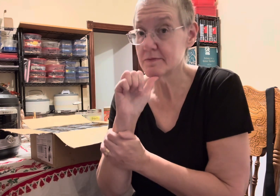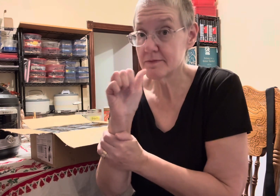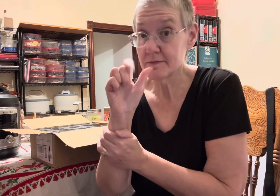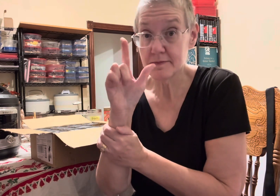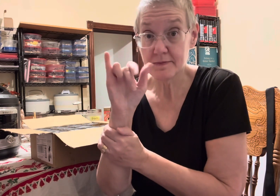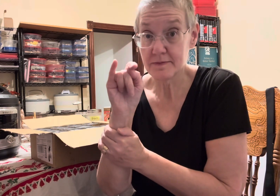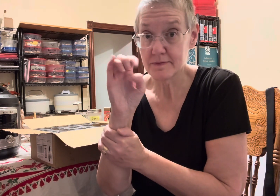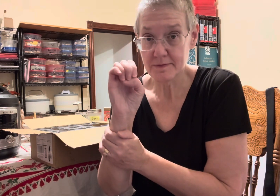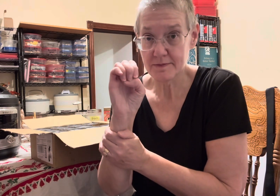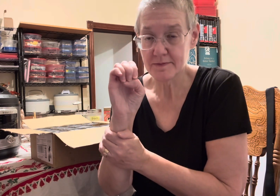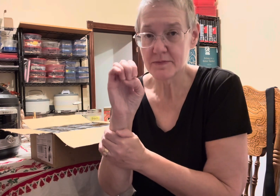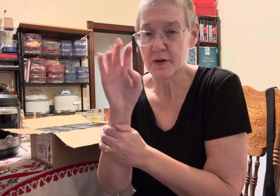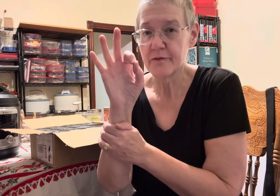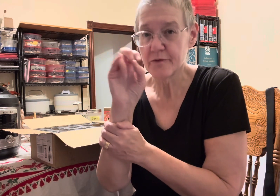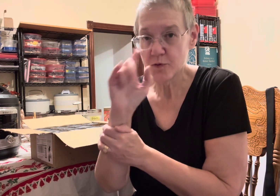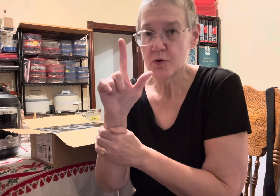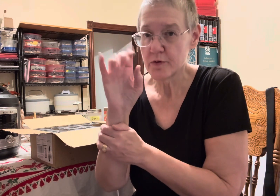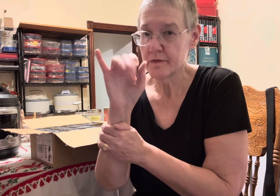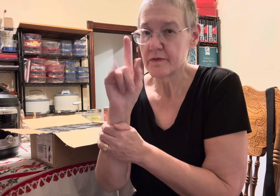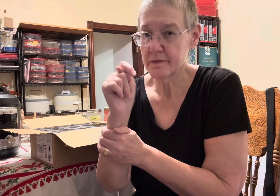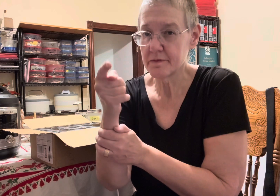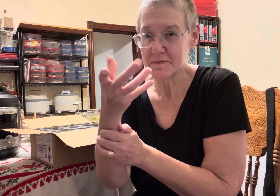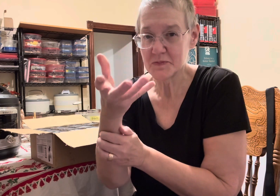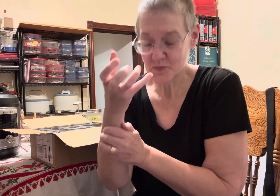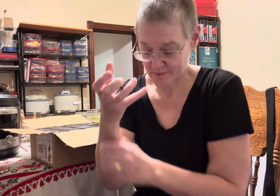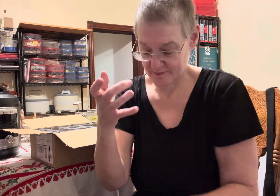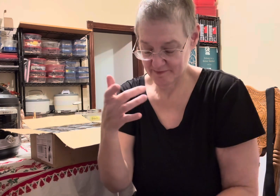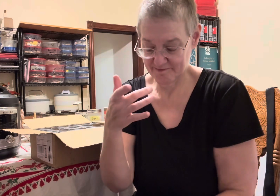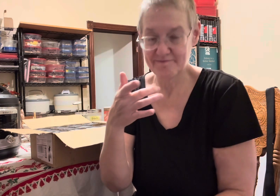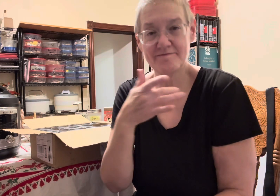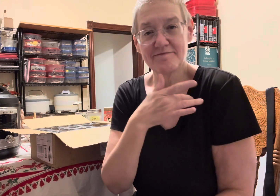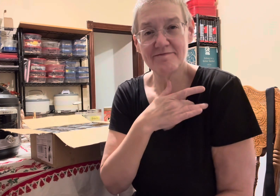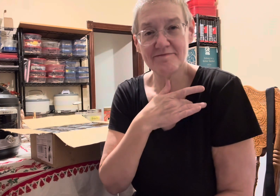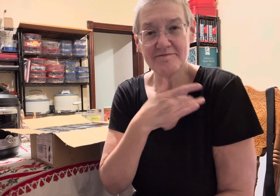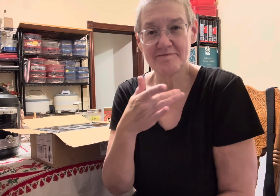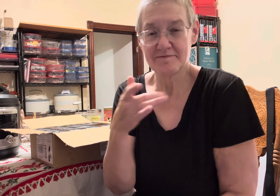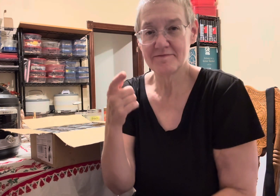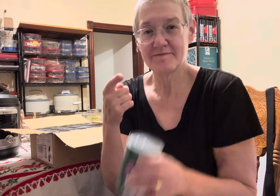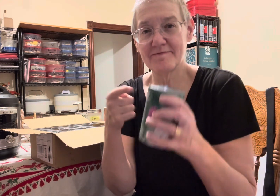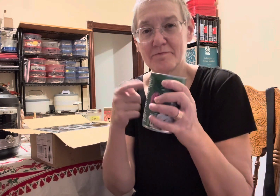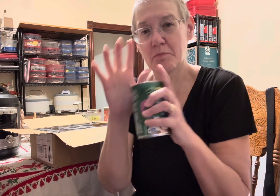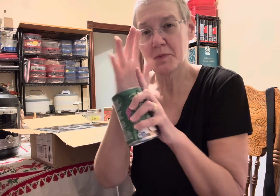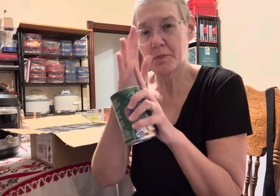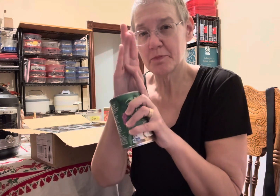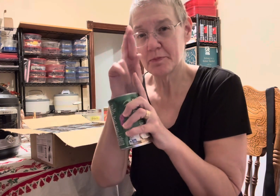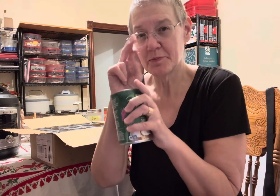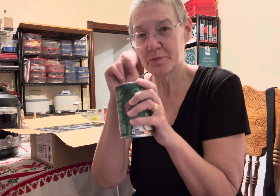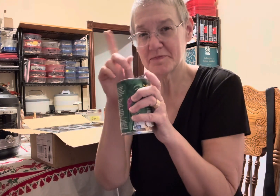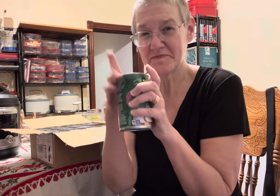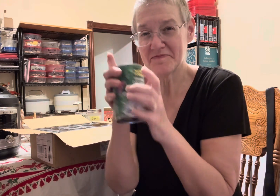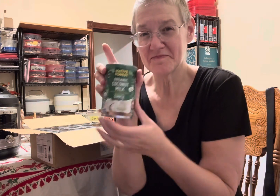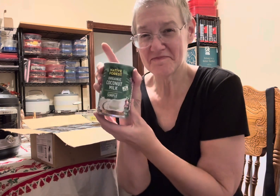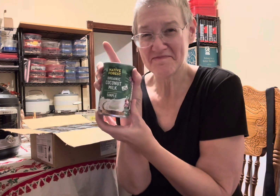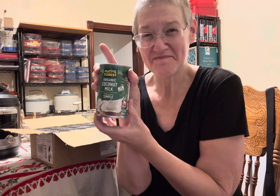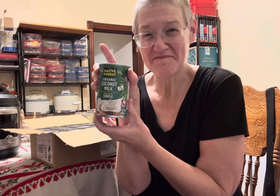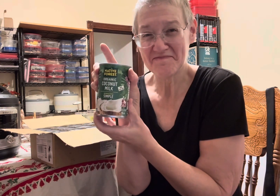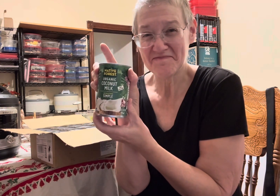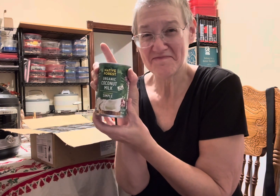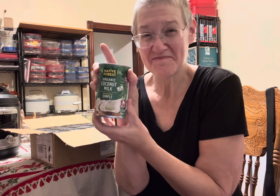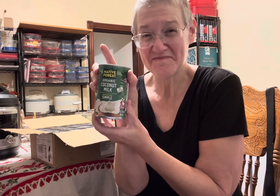cream or light. You want full fat coconut milk. And this is the most popular